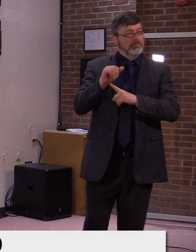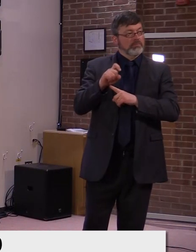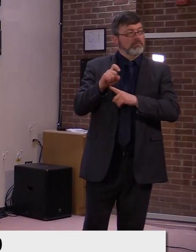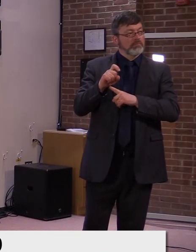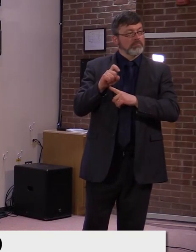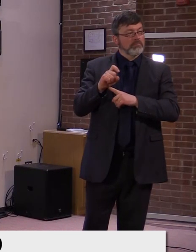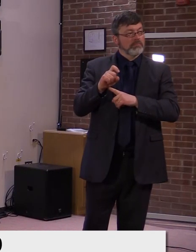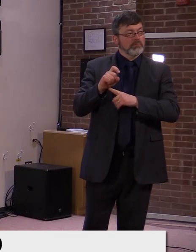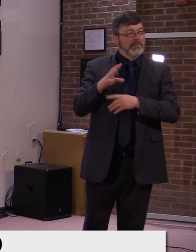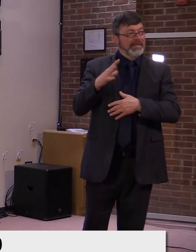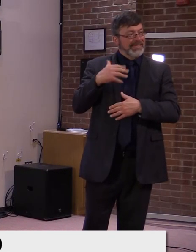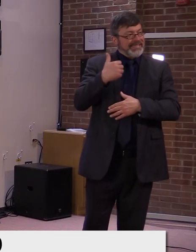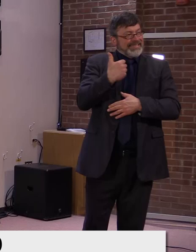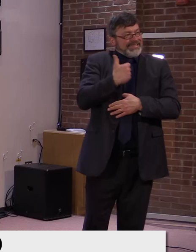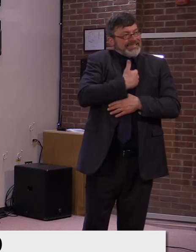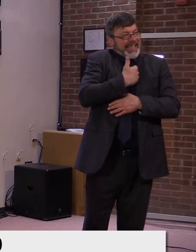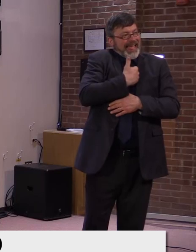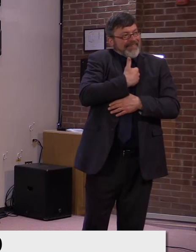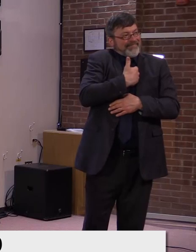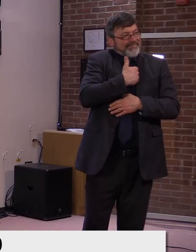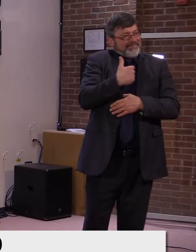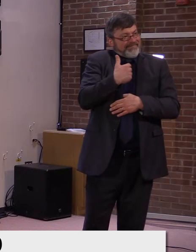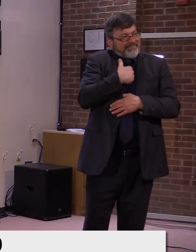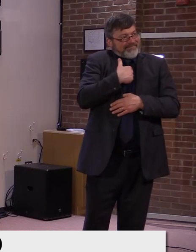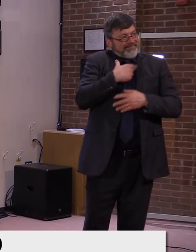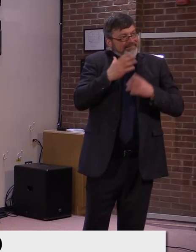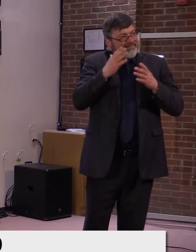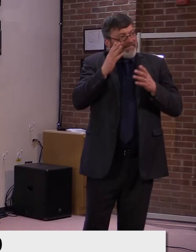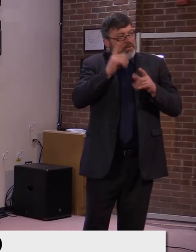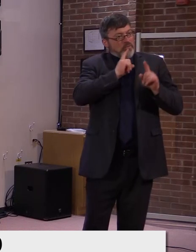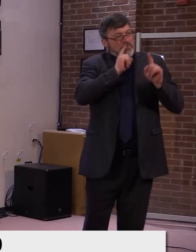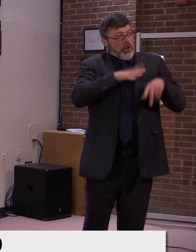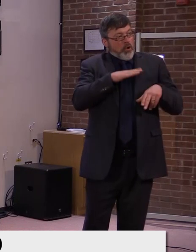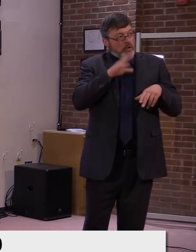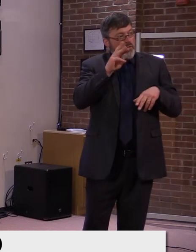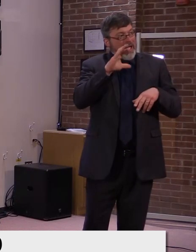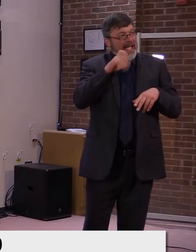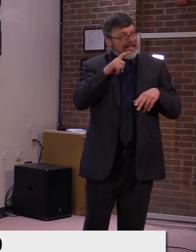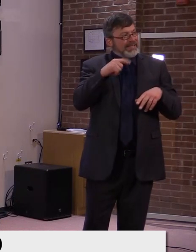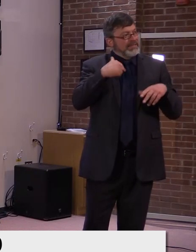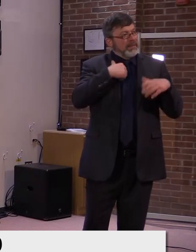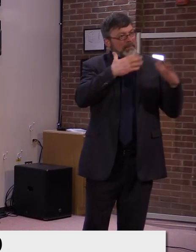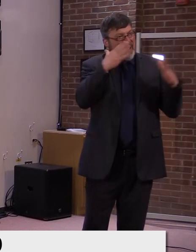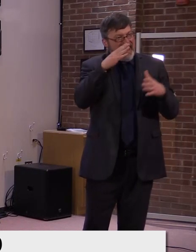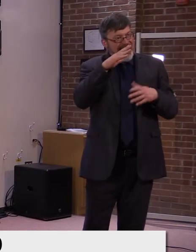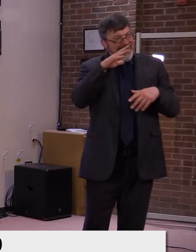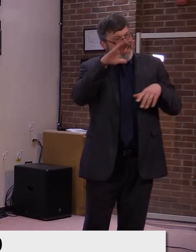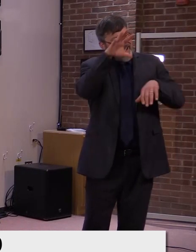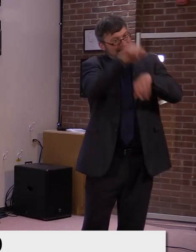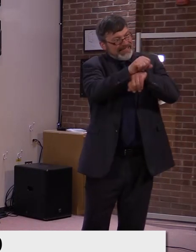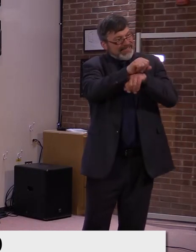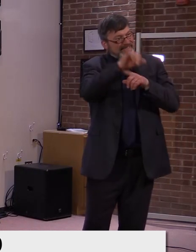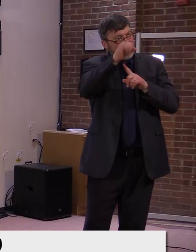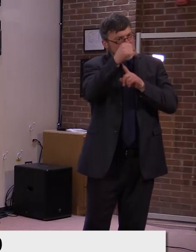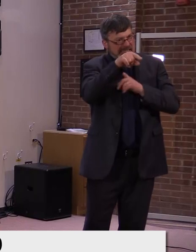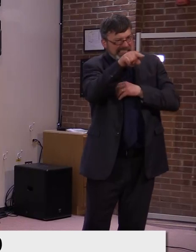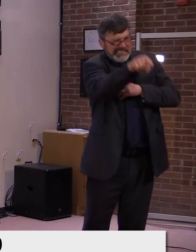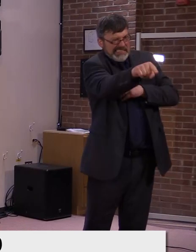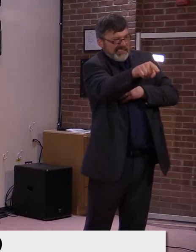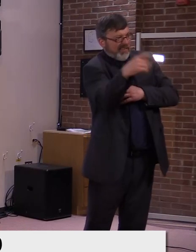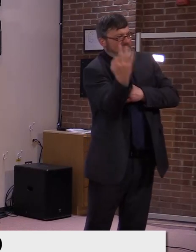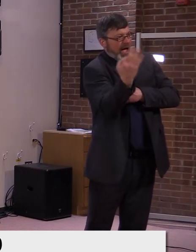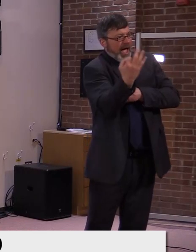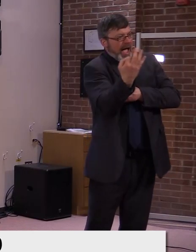shot later this week. So if you were in my shoes and the Fed said in a couple of days, hey, we're resuming use of that vaccine, would you get that shot if you were me?